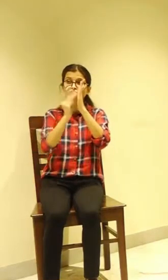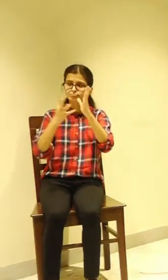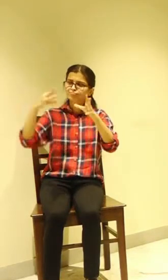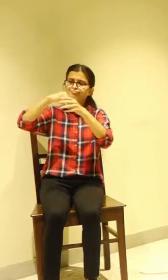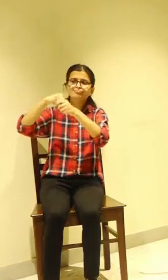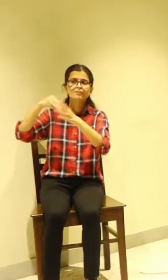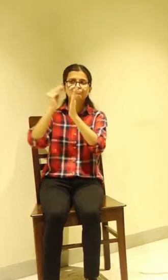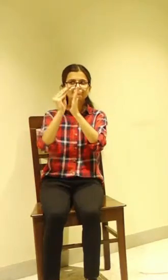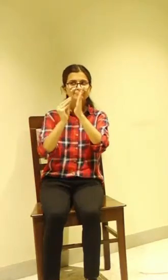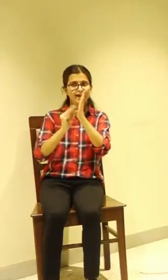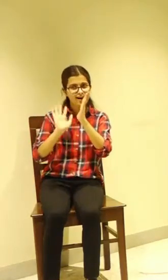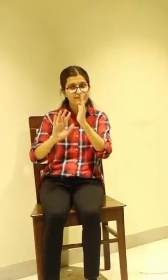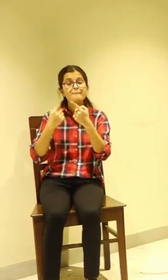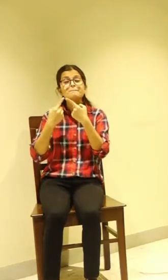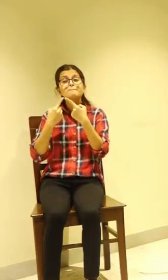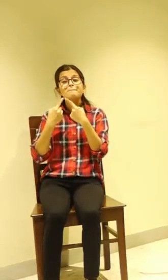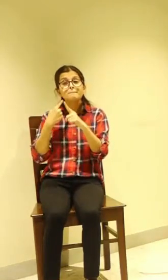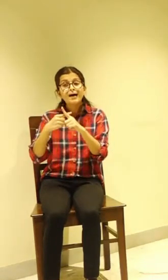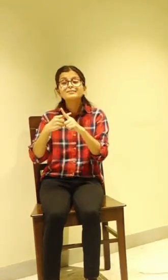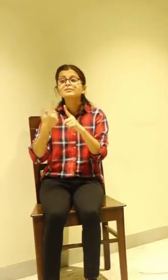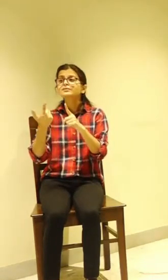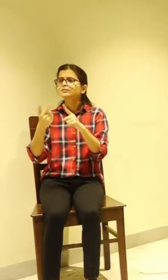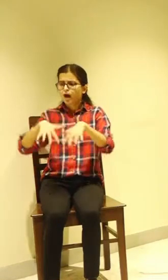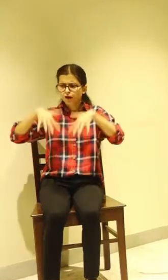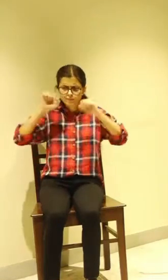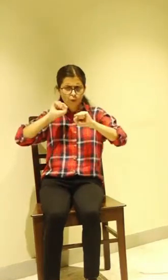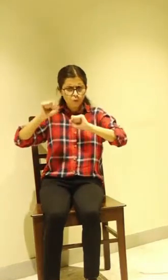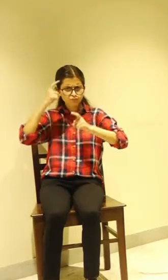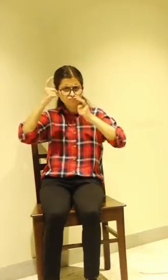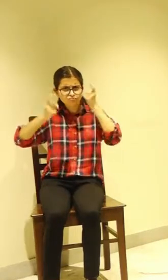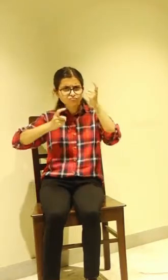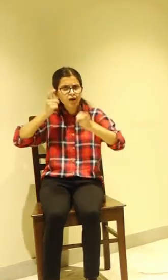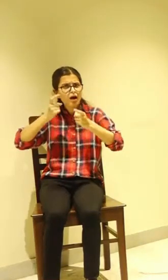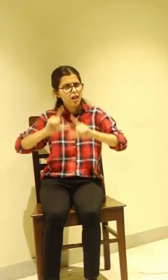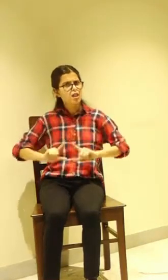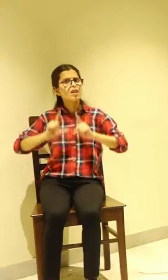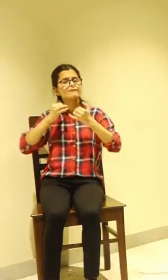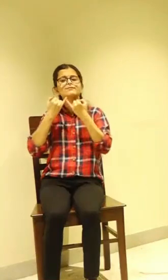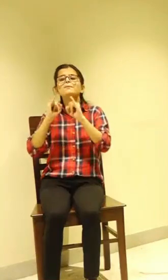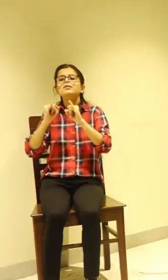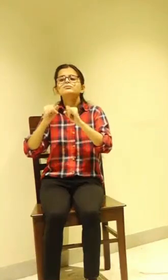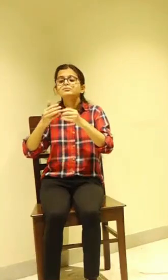much part of how the assembly had thought life and liberty should be preserved.